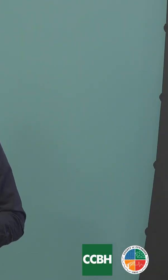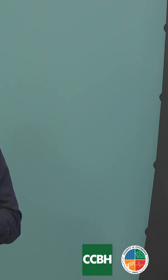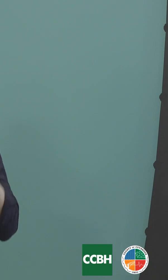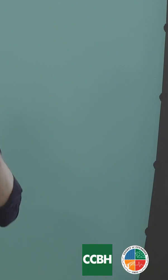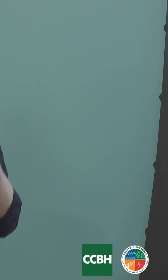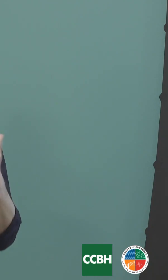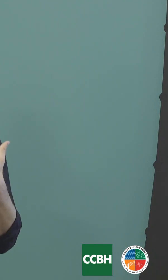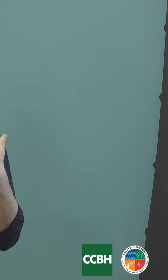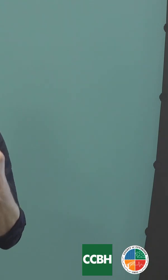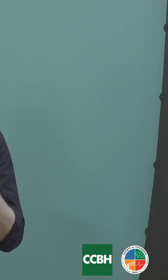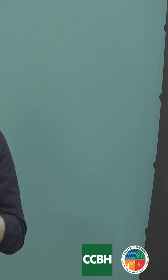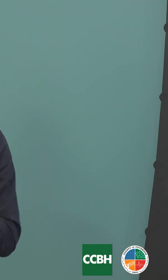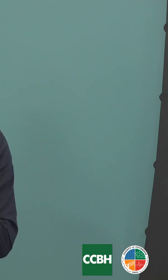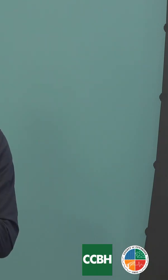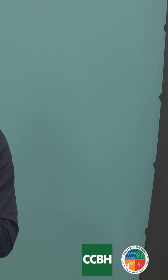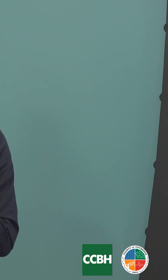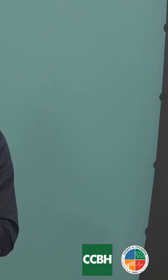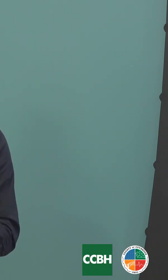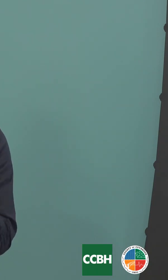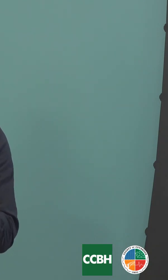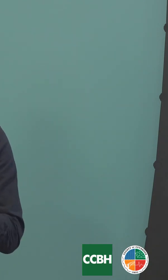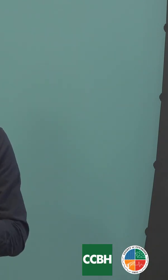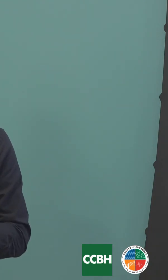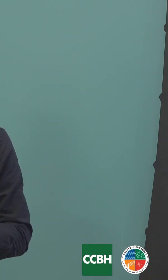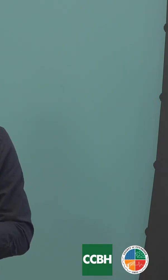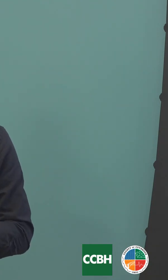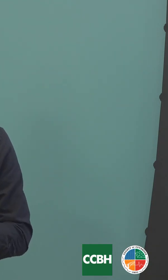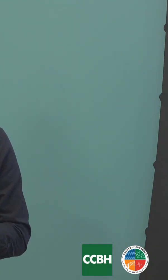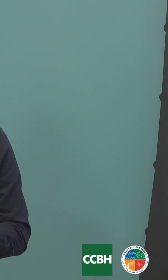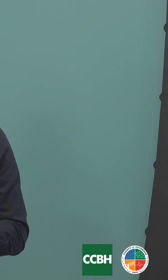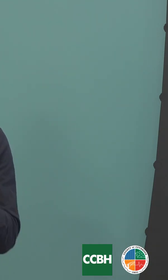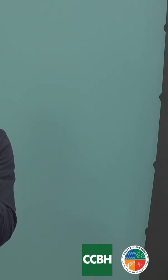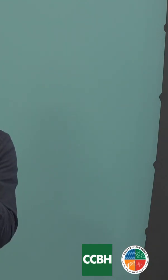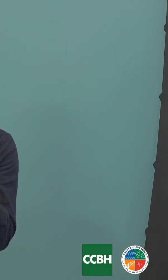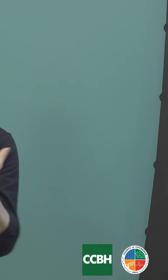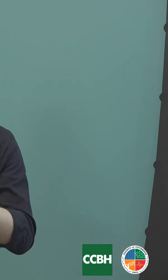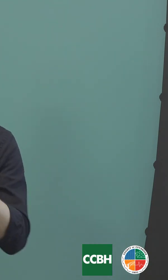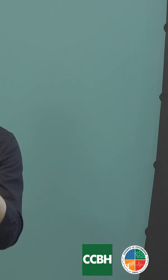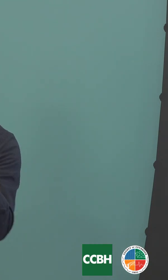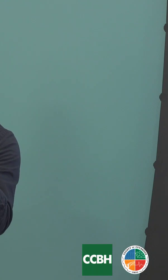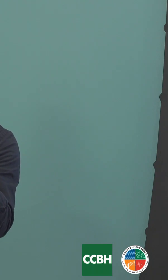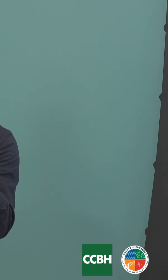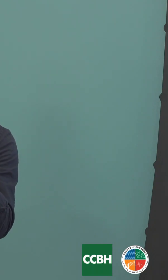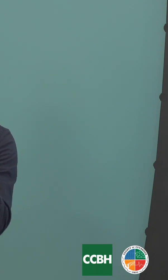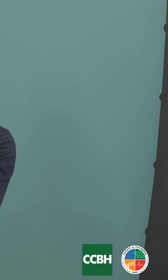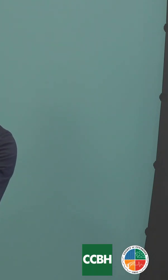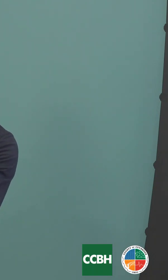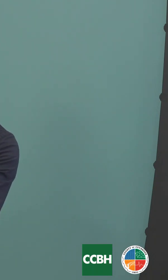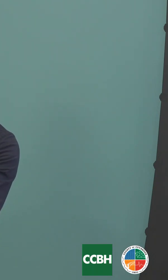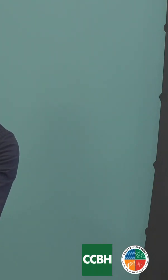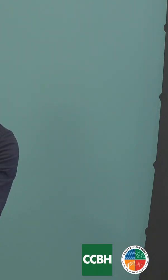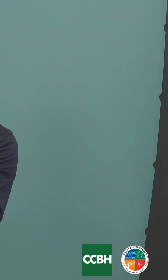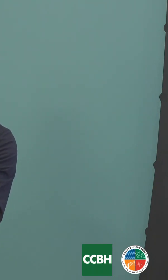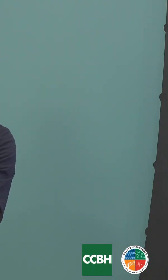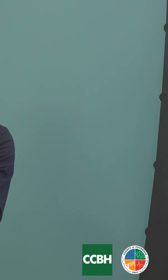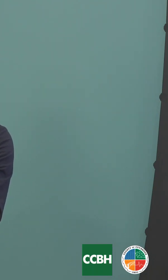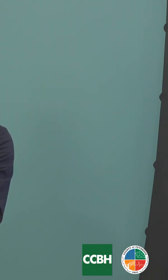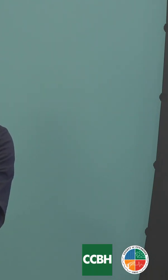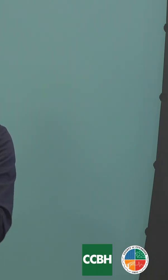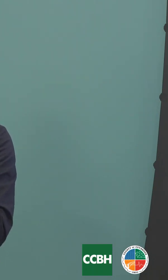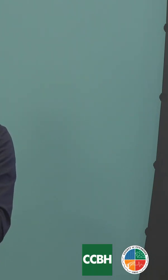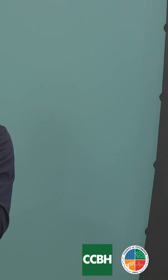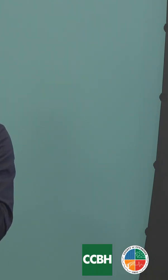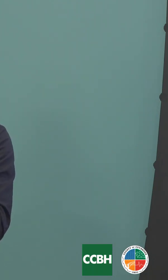Cases are 224, which is a number to celebrate, and we will continue to mark as we